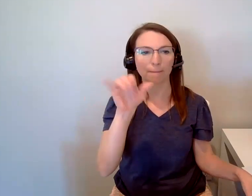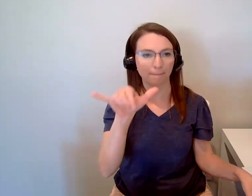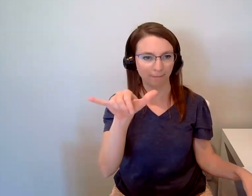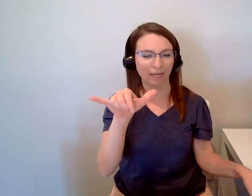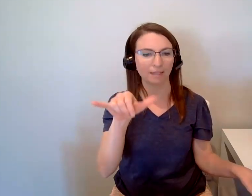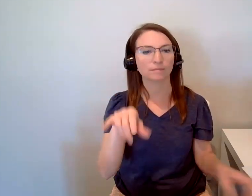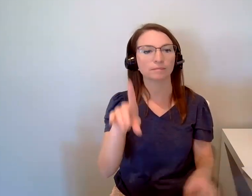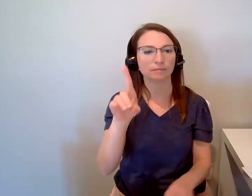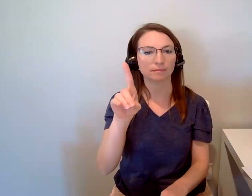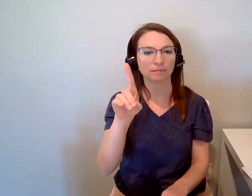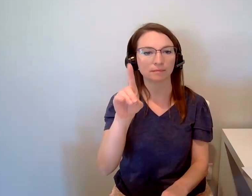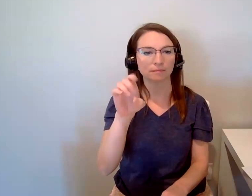May.